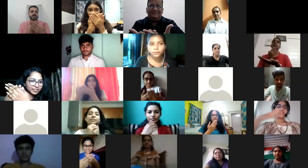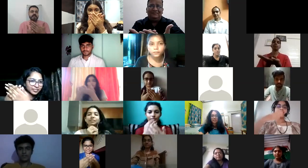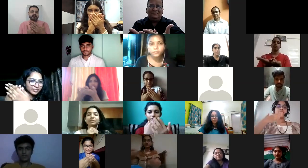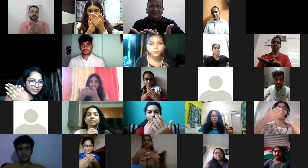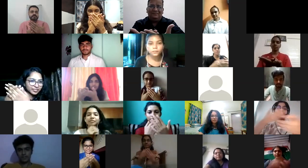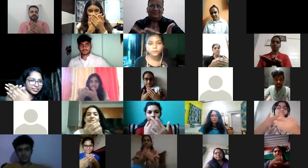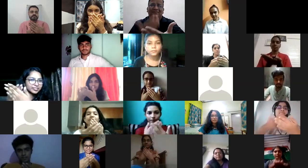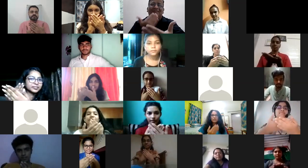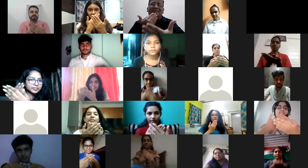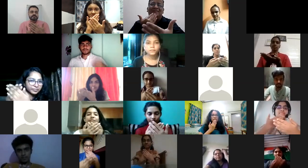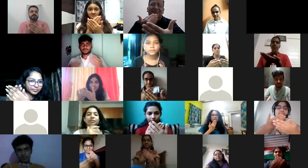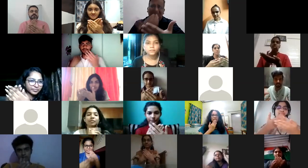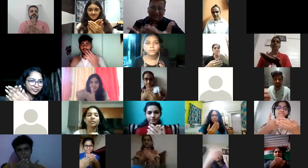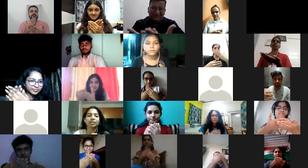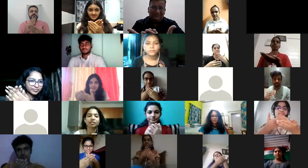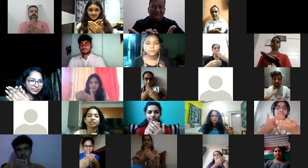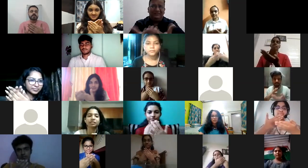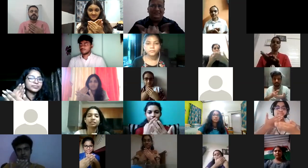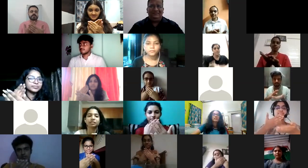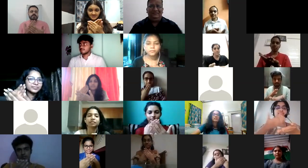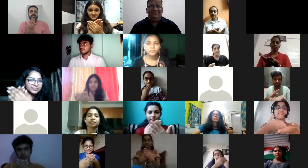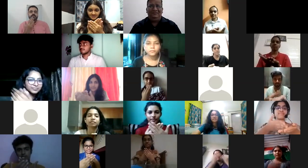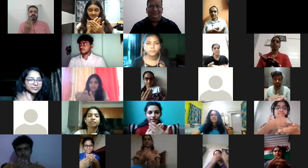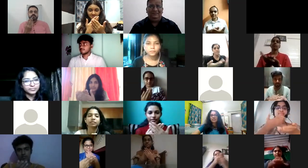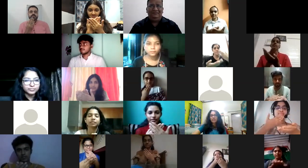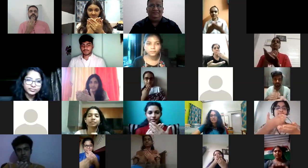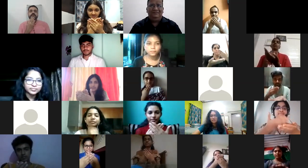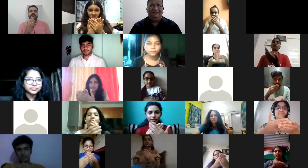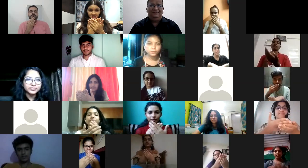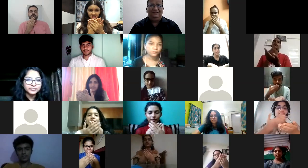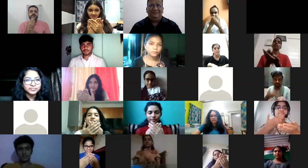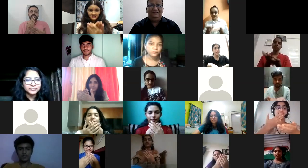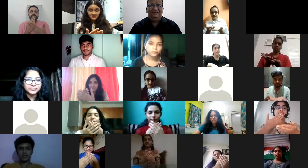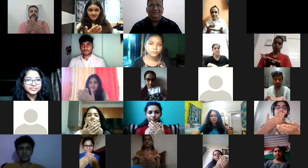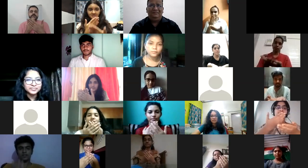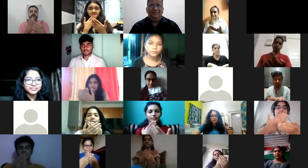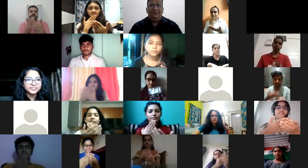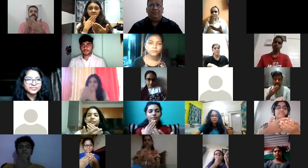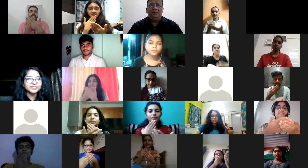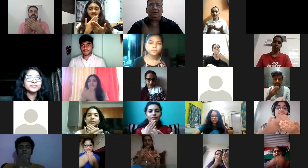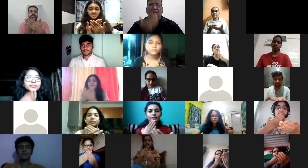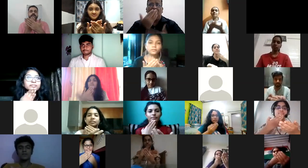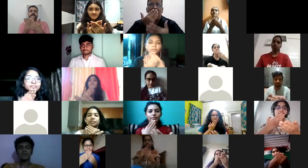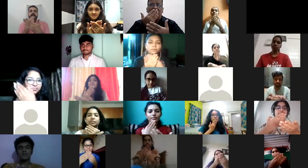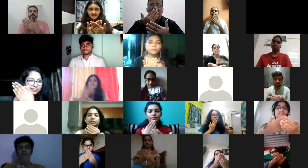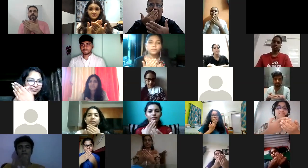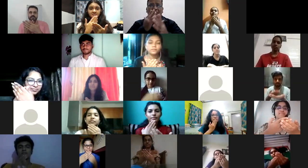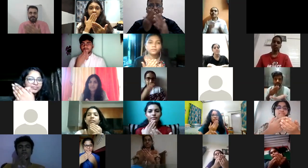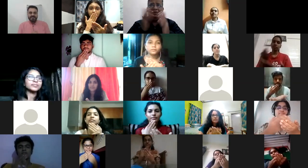Thank you. Thank you. Your fingers to your chin and tapping it.